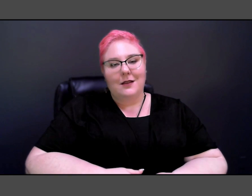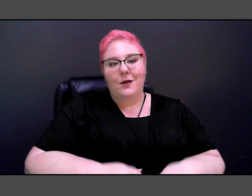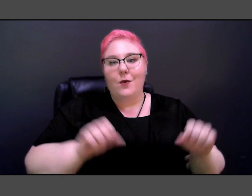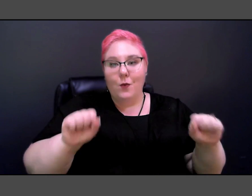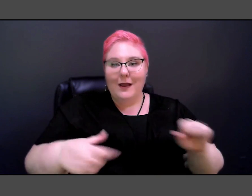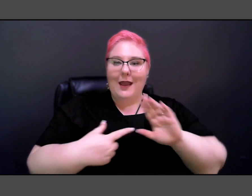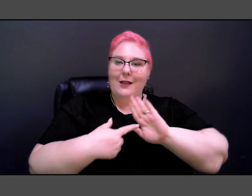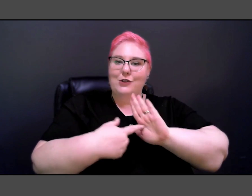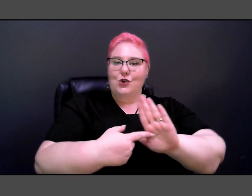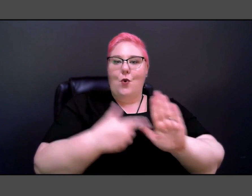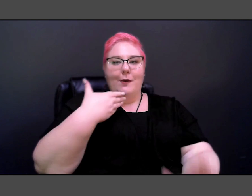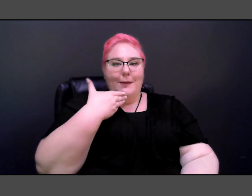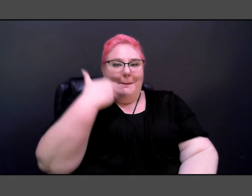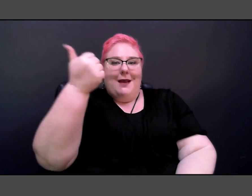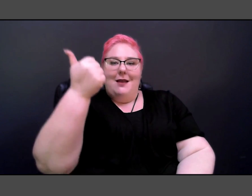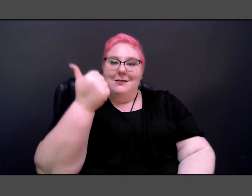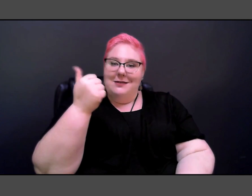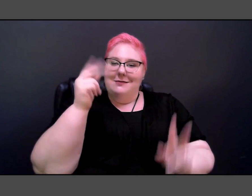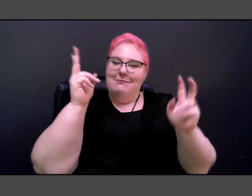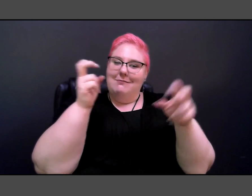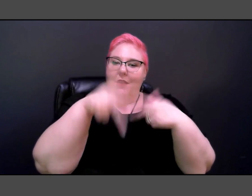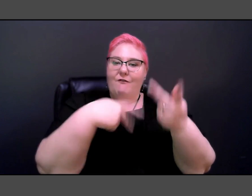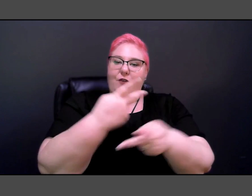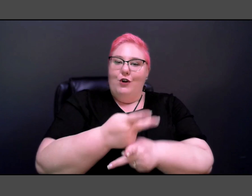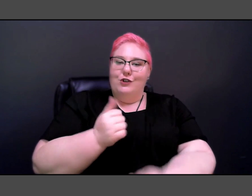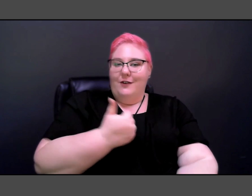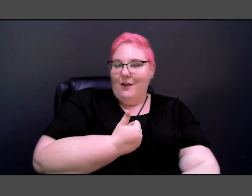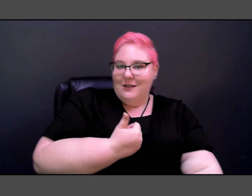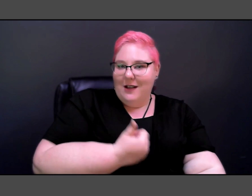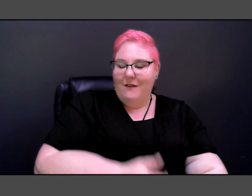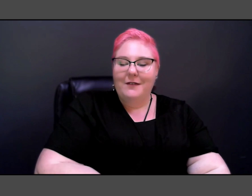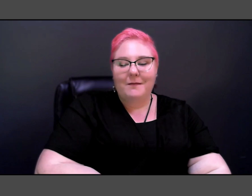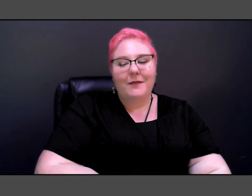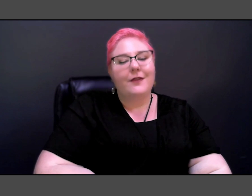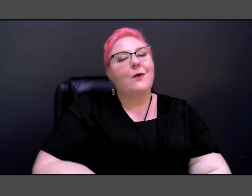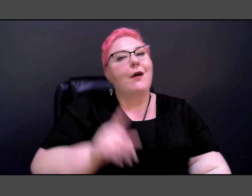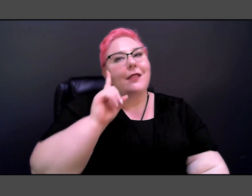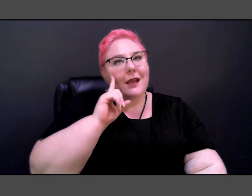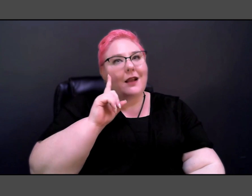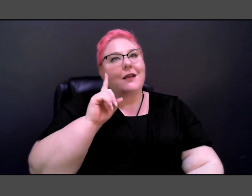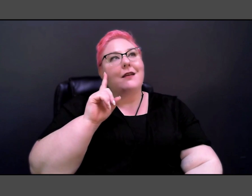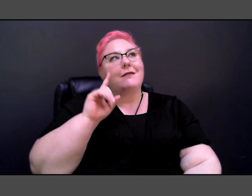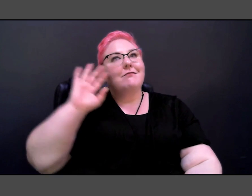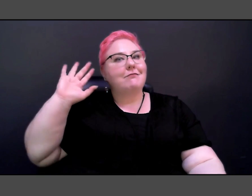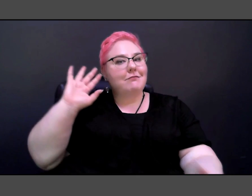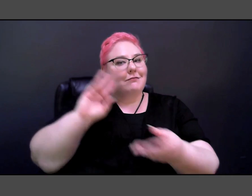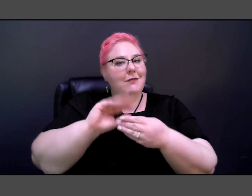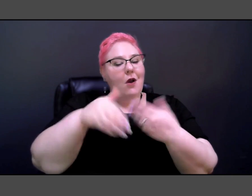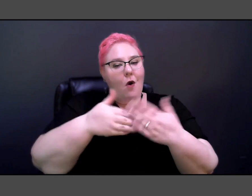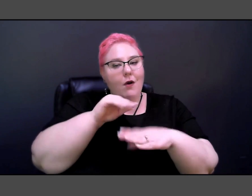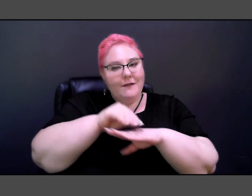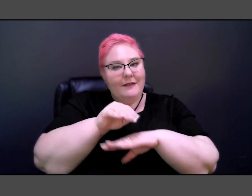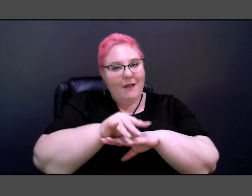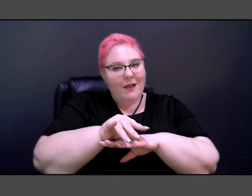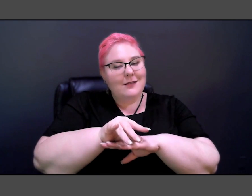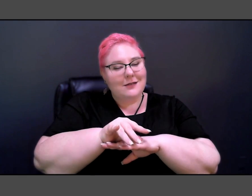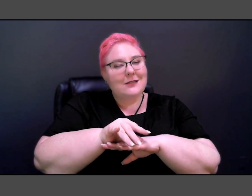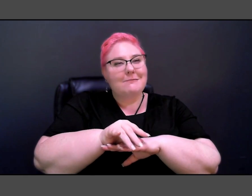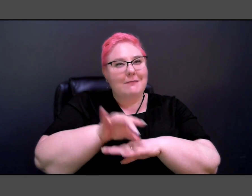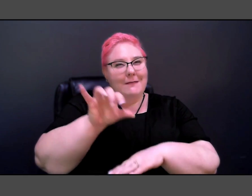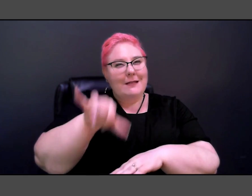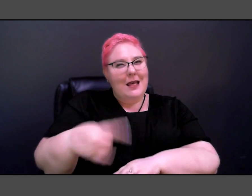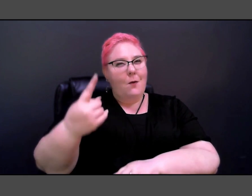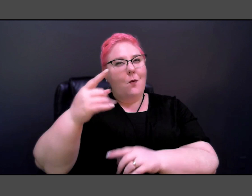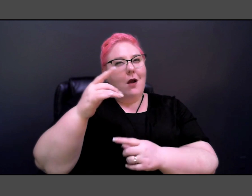of ourselves. So I think of all the advice that I've had, that one from my aunt has really